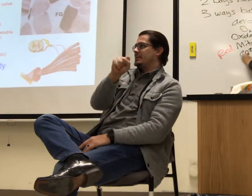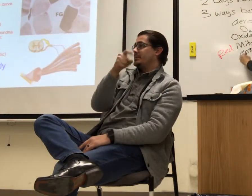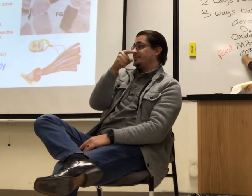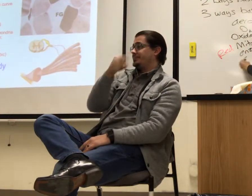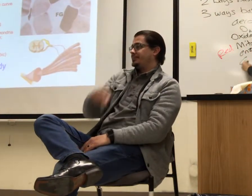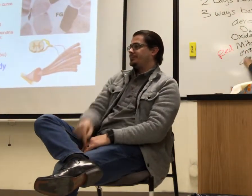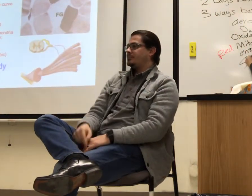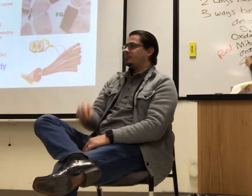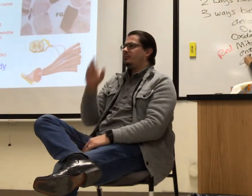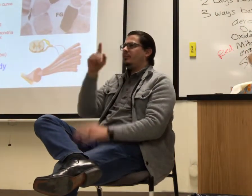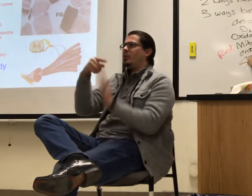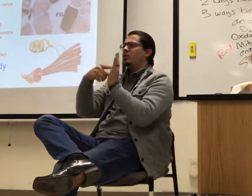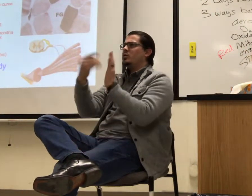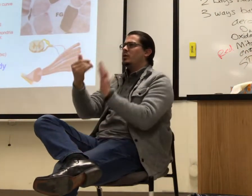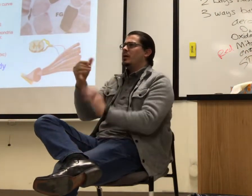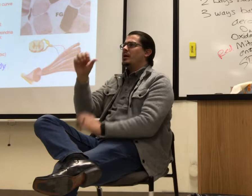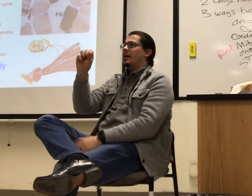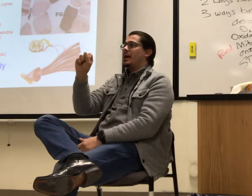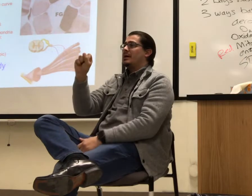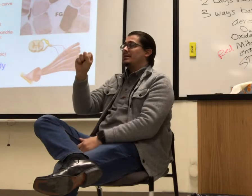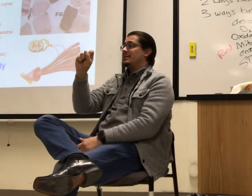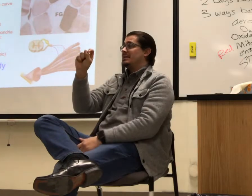What I'll give to you today is SDH,